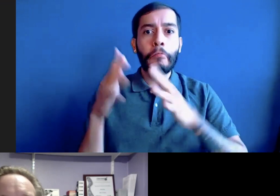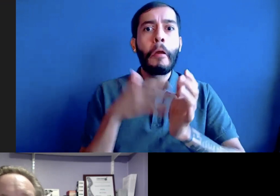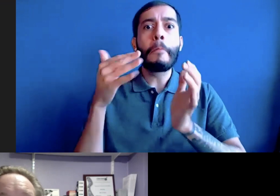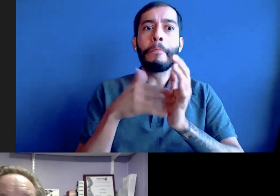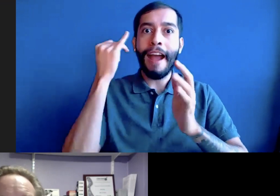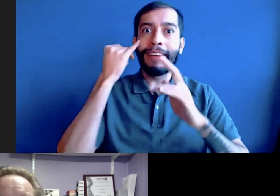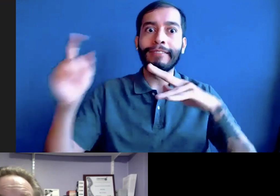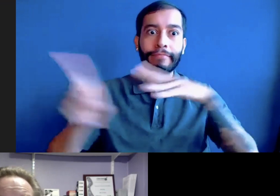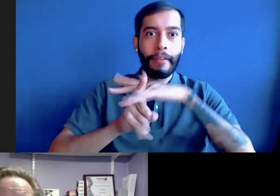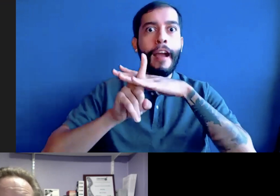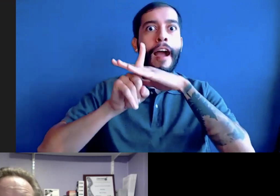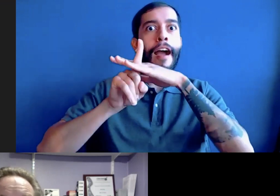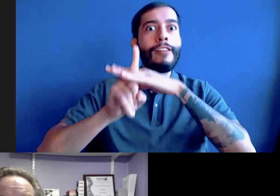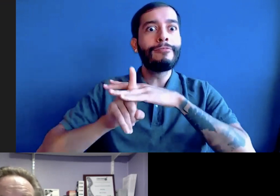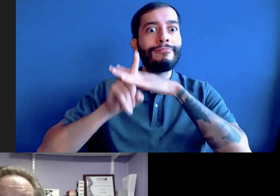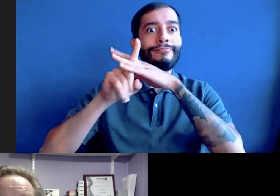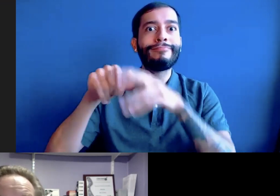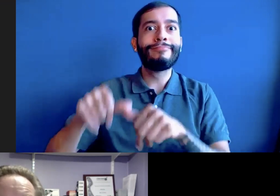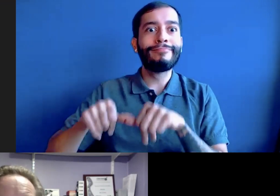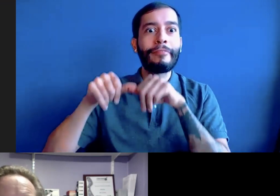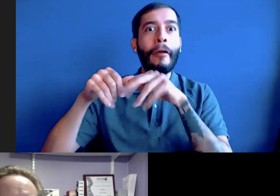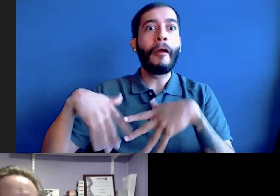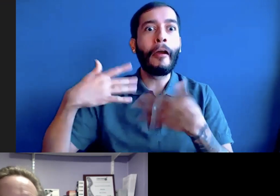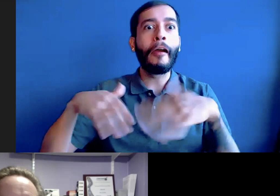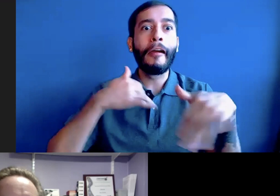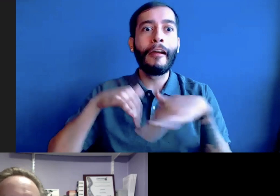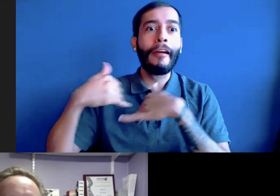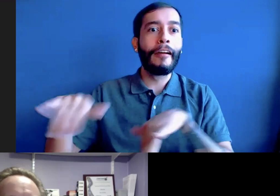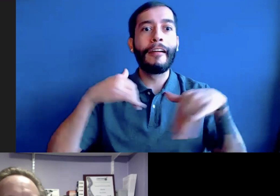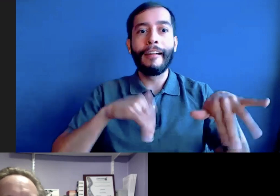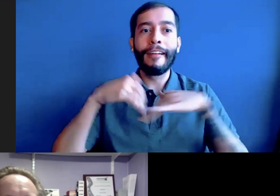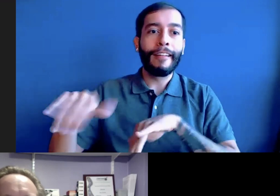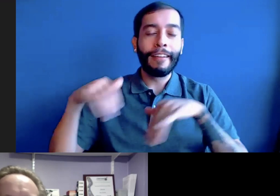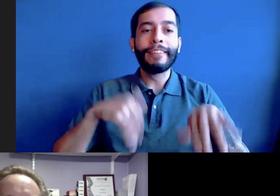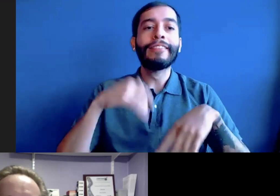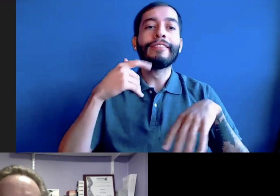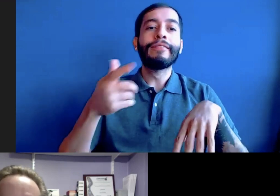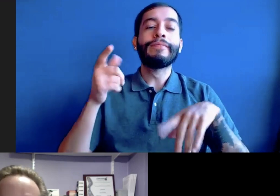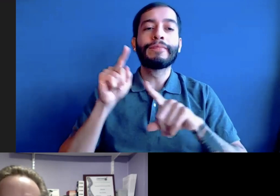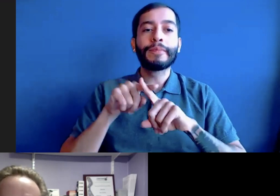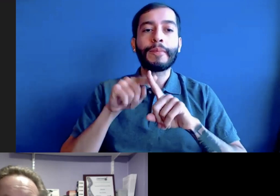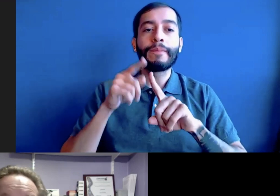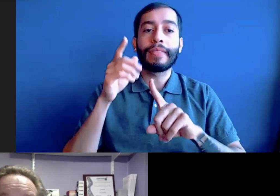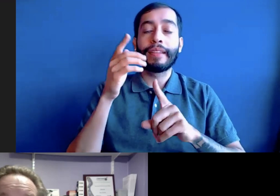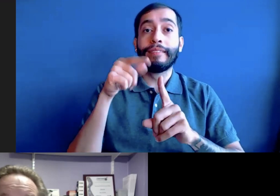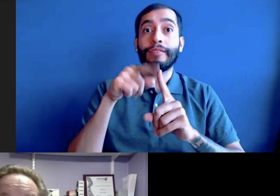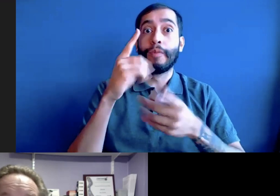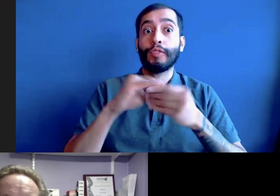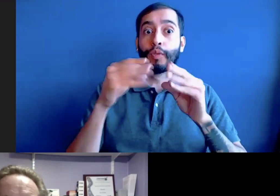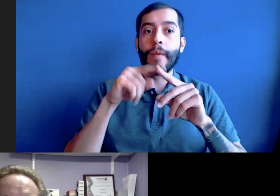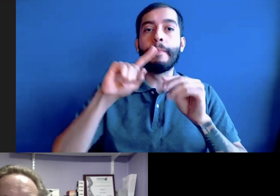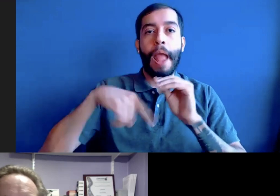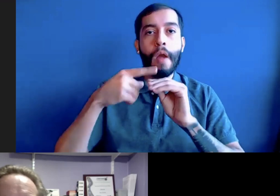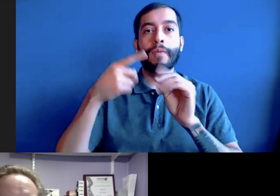much about the story of the actor Graham. As well as spending time together making theatre